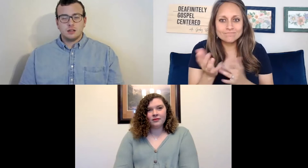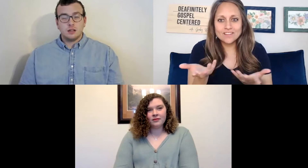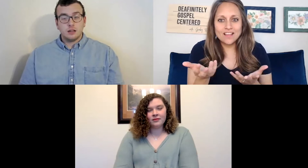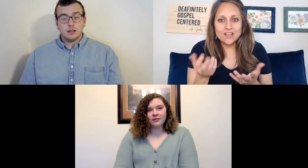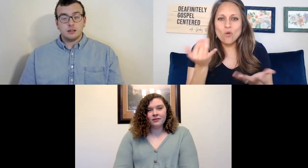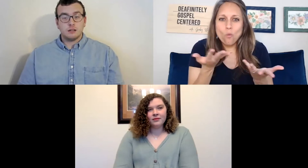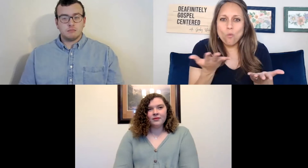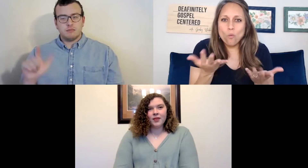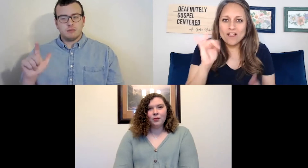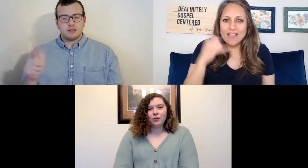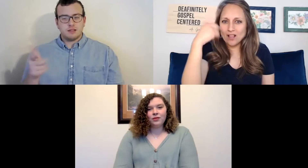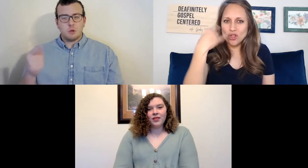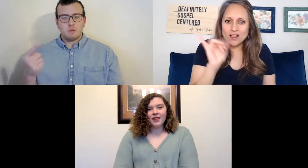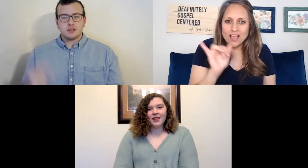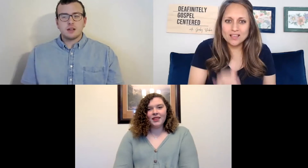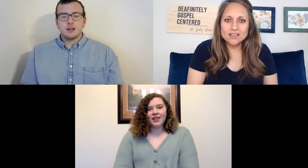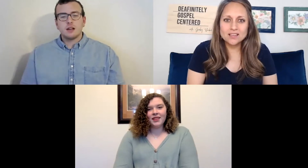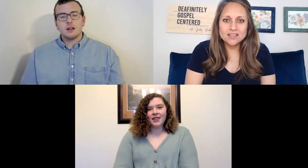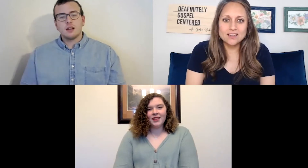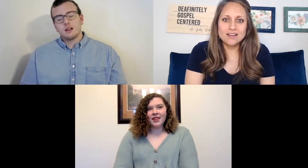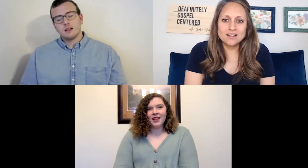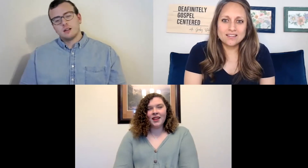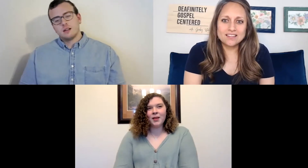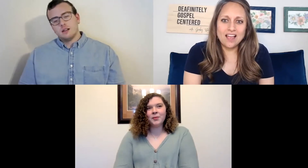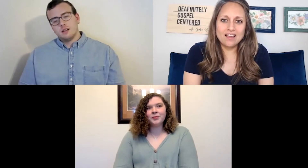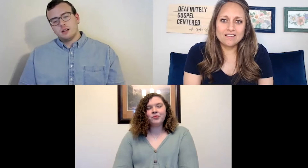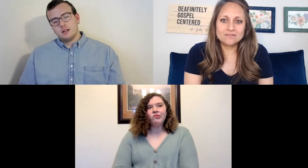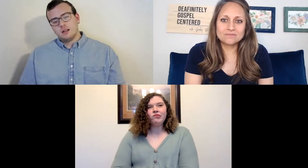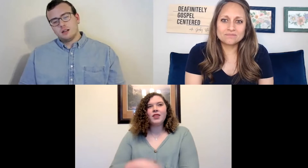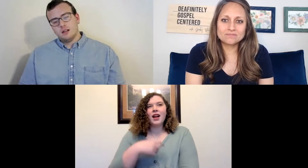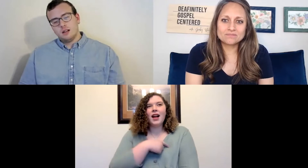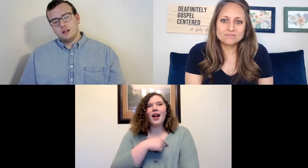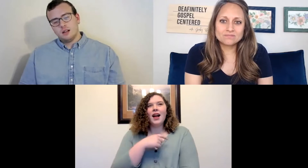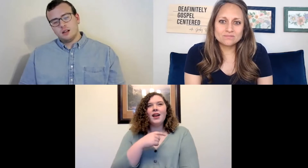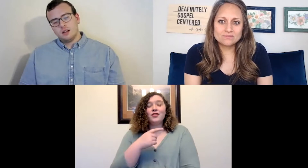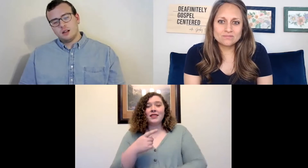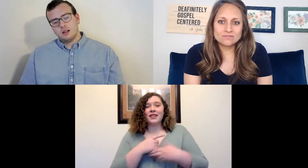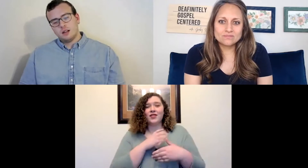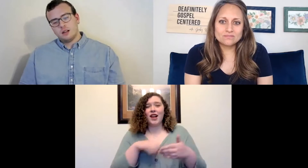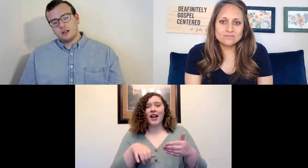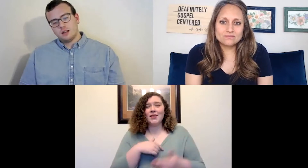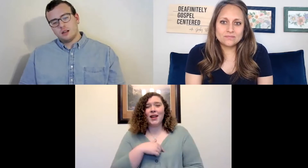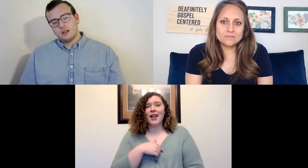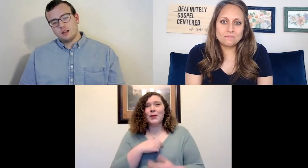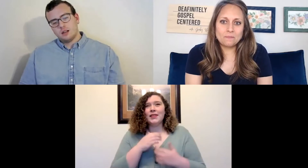I guess I should say, when did you guys accept Christ, and what did that look like for each of you?